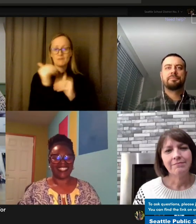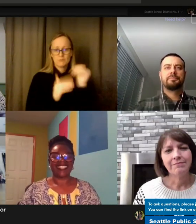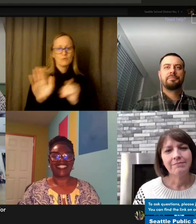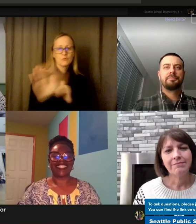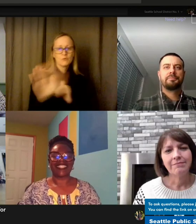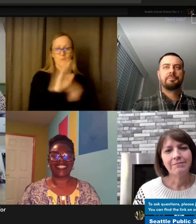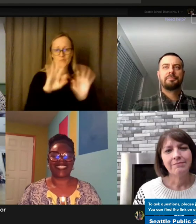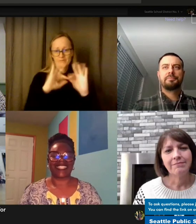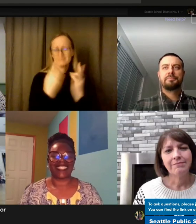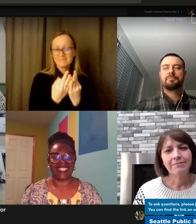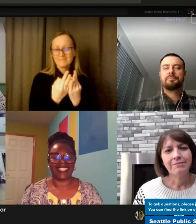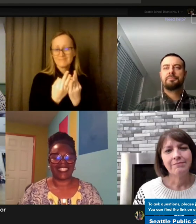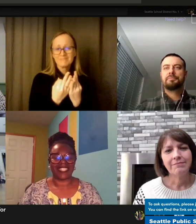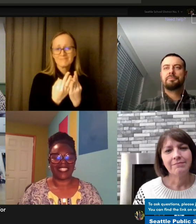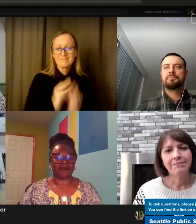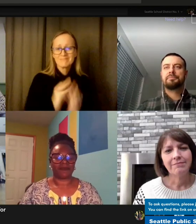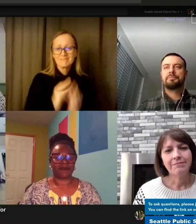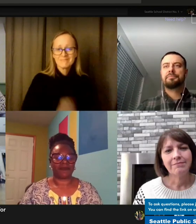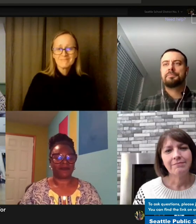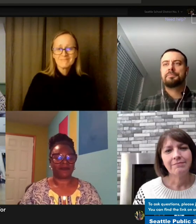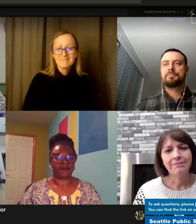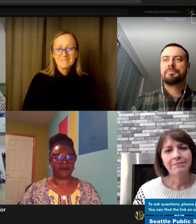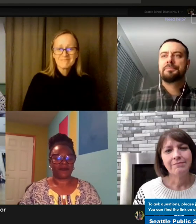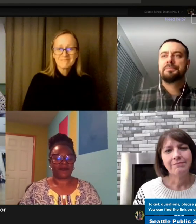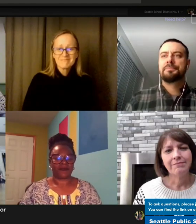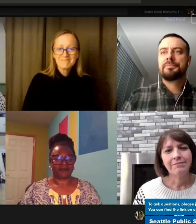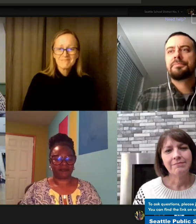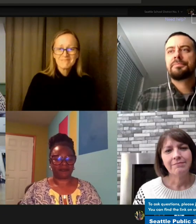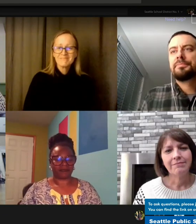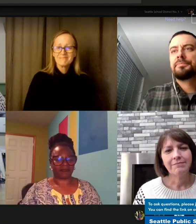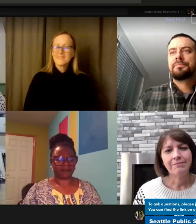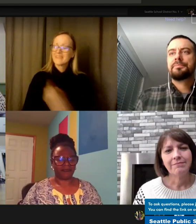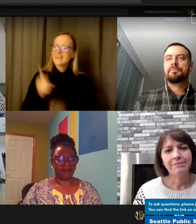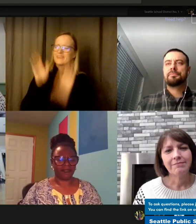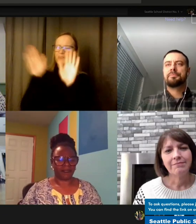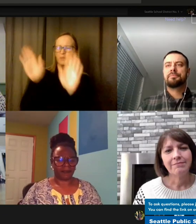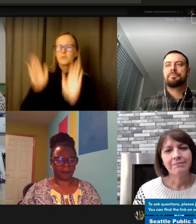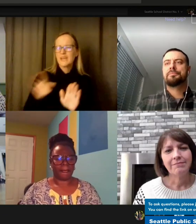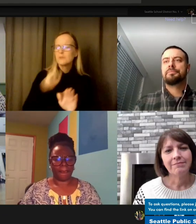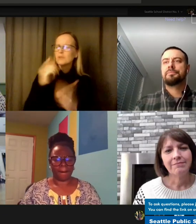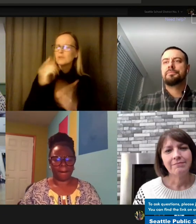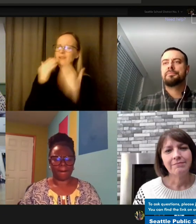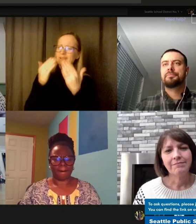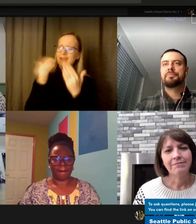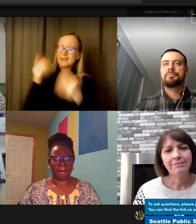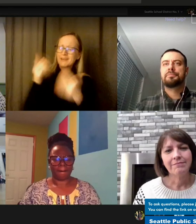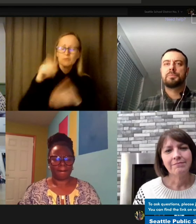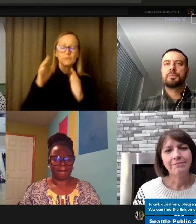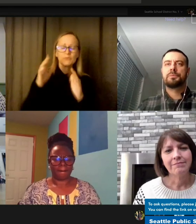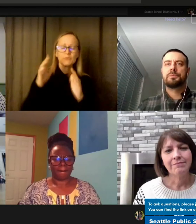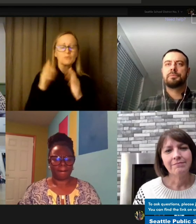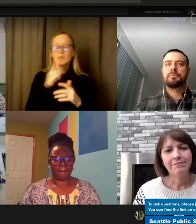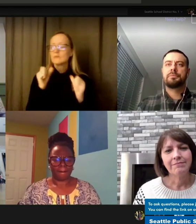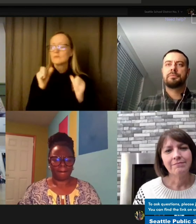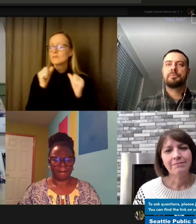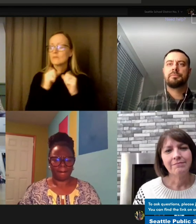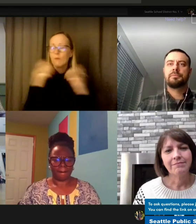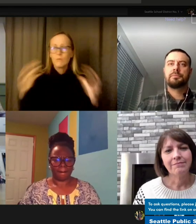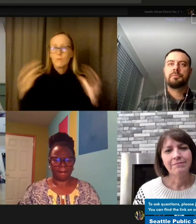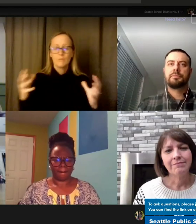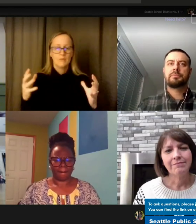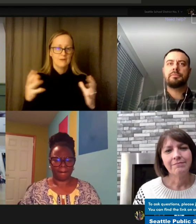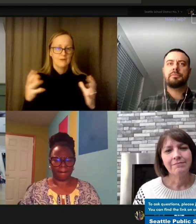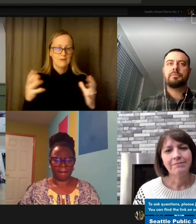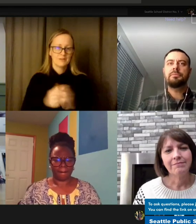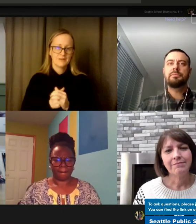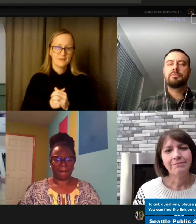That's great. Thank you all so much. Just really appreciate